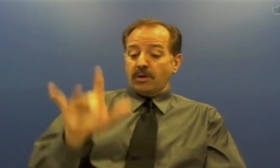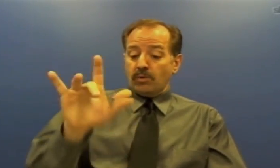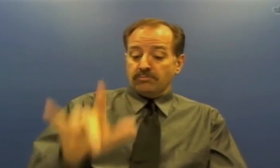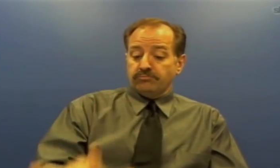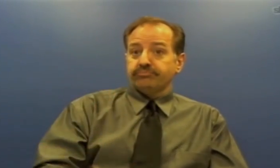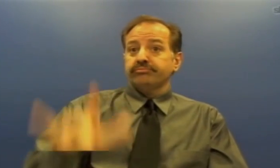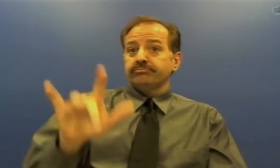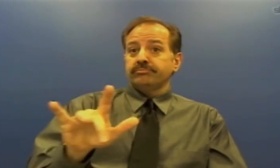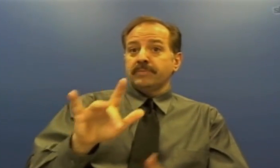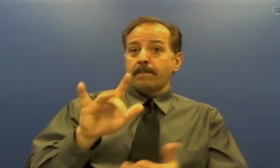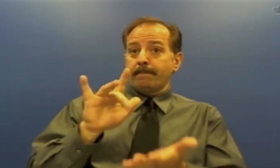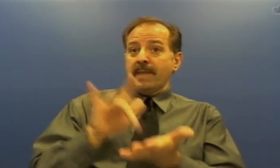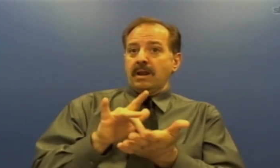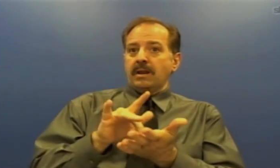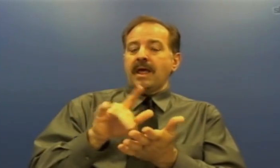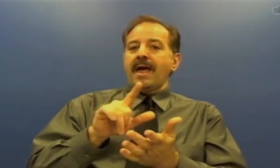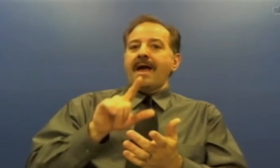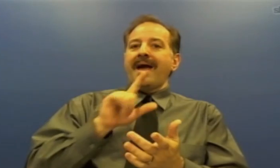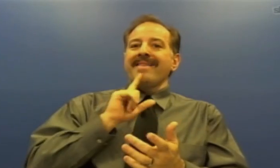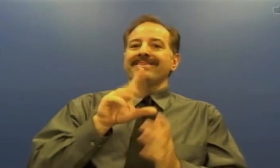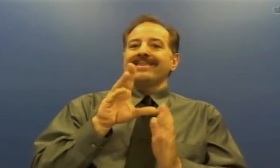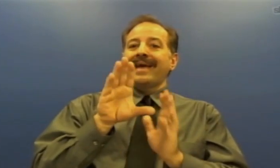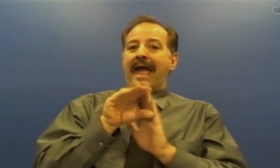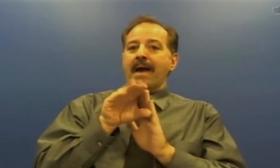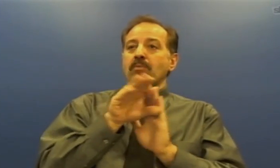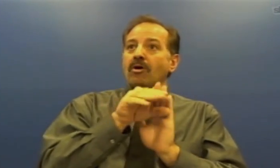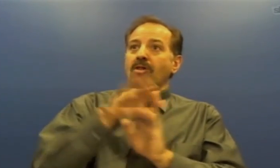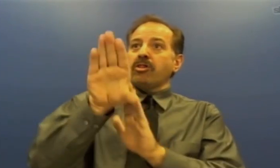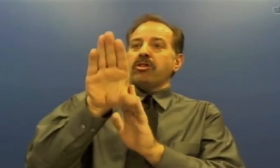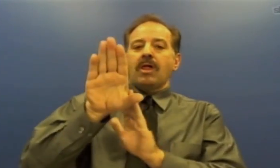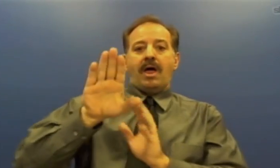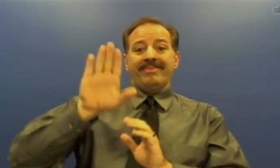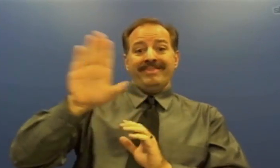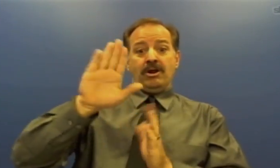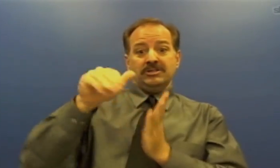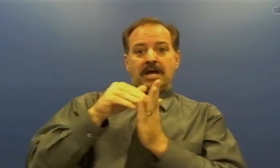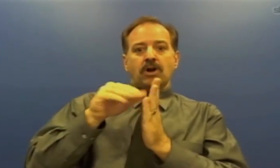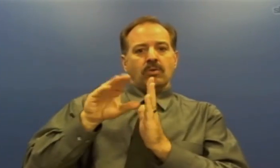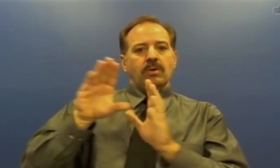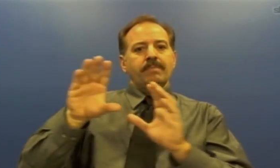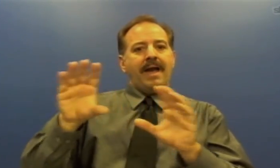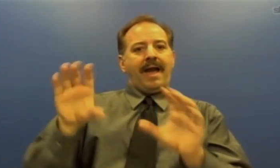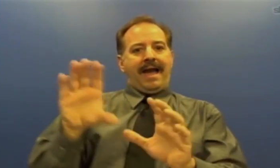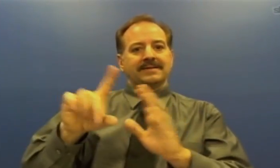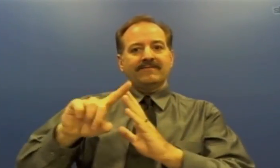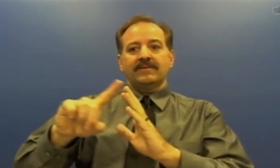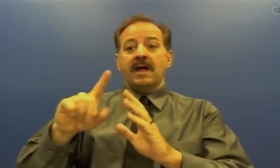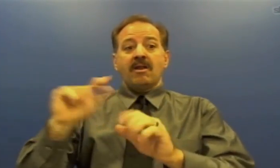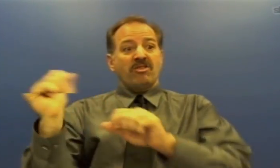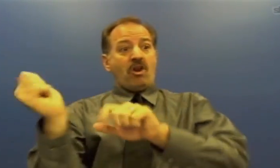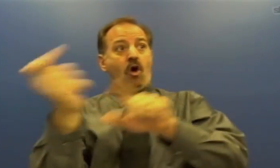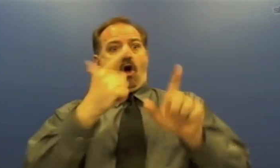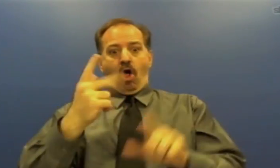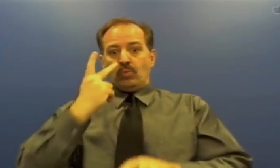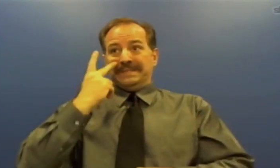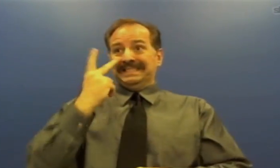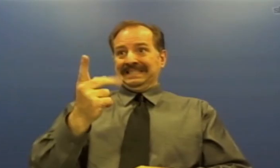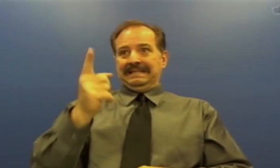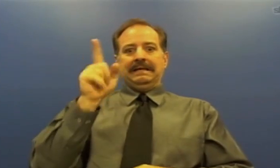them at a remote center wish to make a comment, they would push a button and the camera would be directed to their center. They would then have